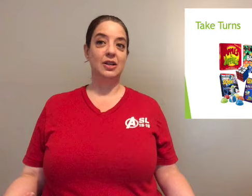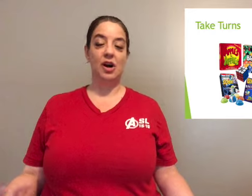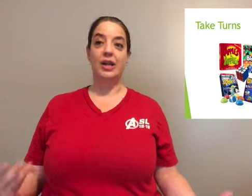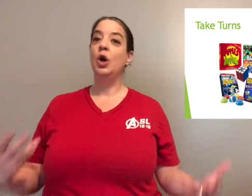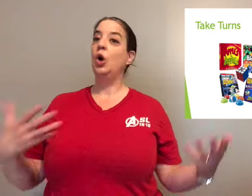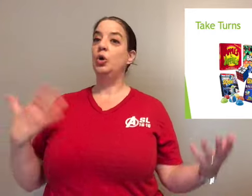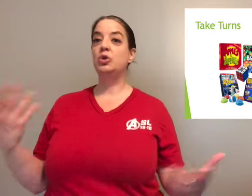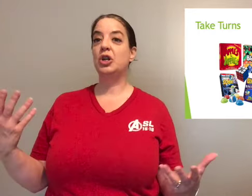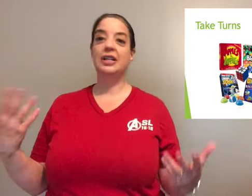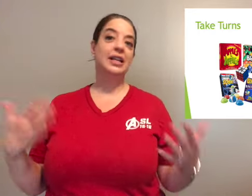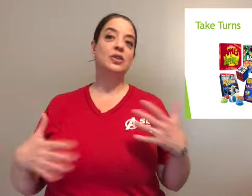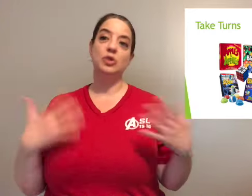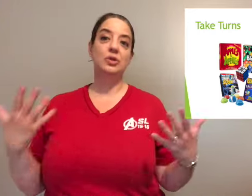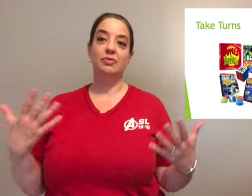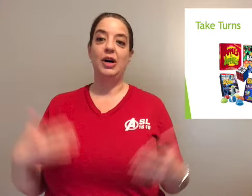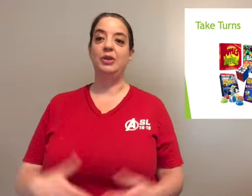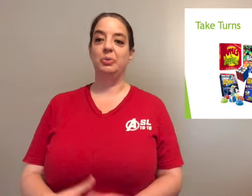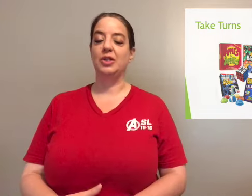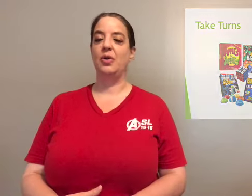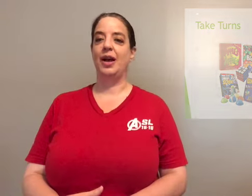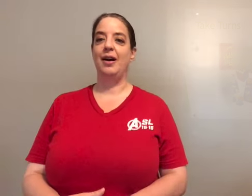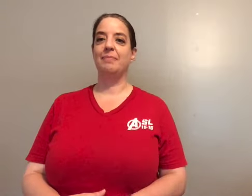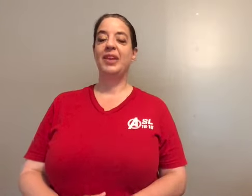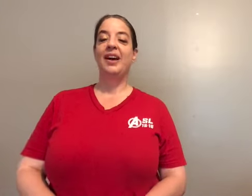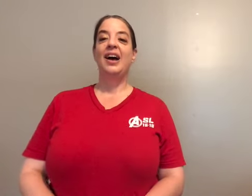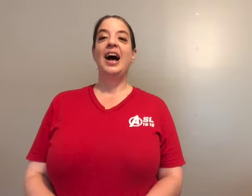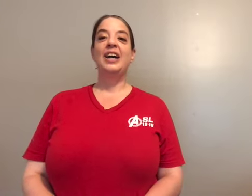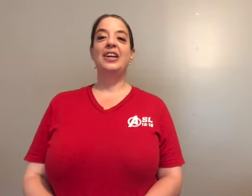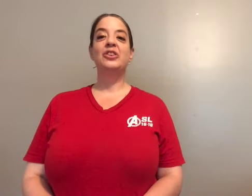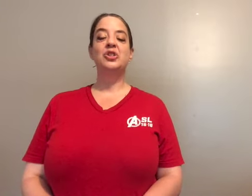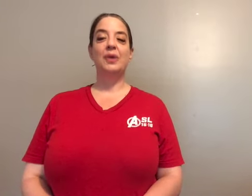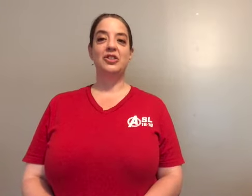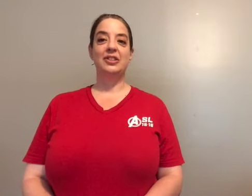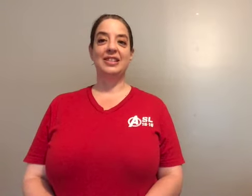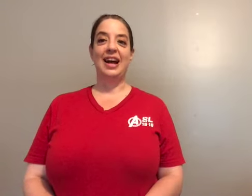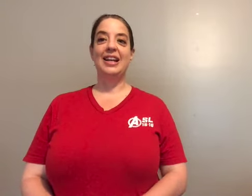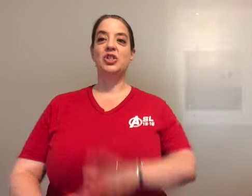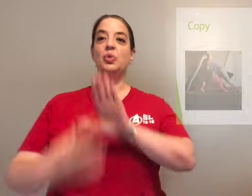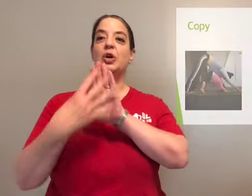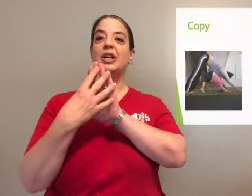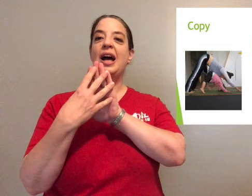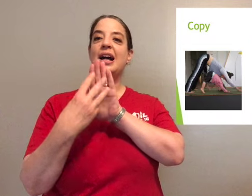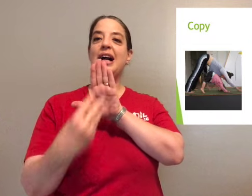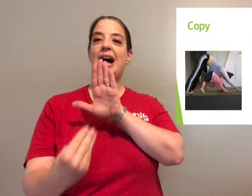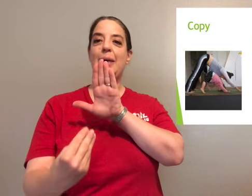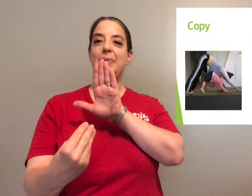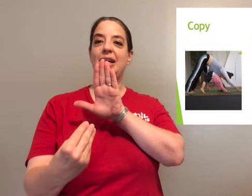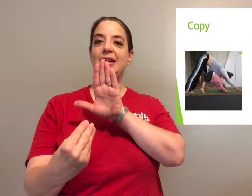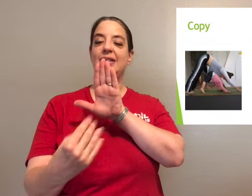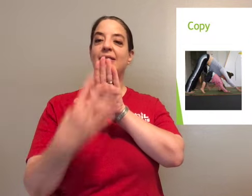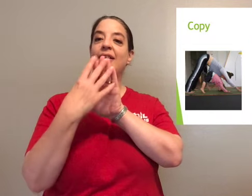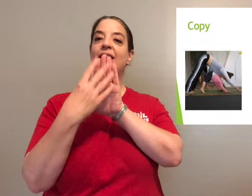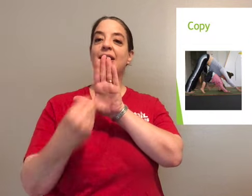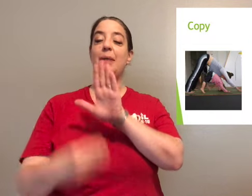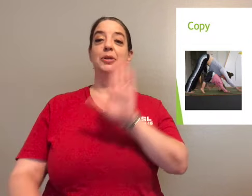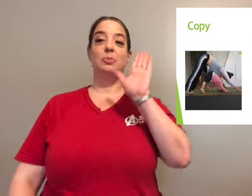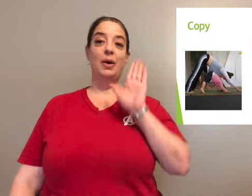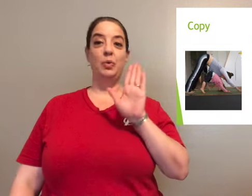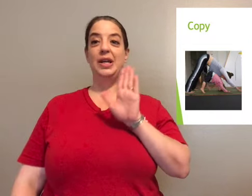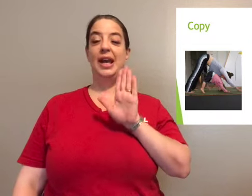on whose turn it is, who's involved, what's going on. Another directional sign is the word copy. Copy. So my weak hand